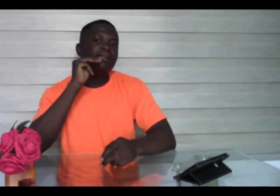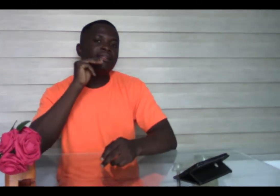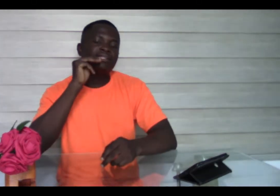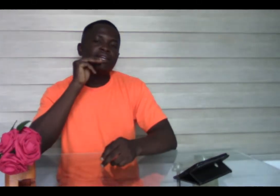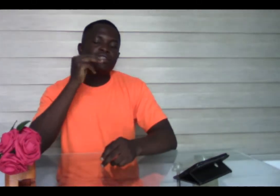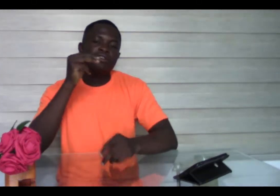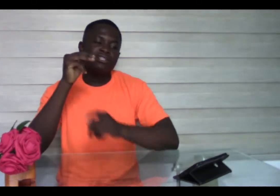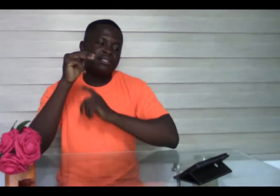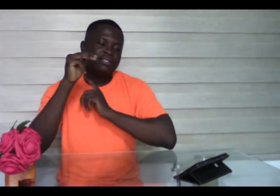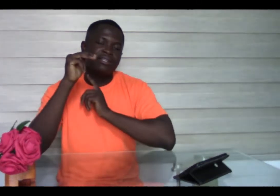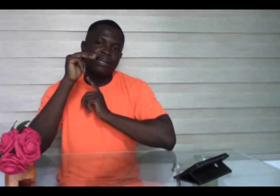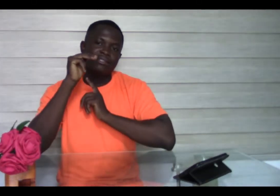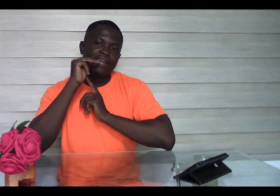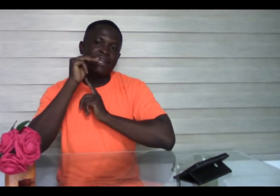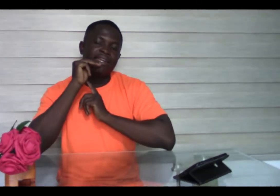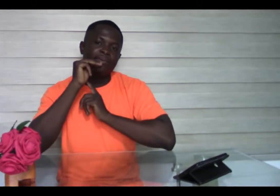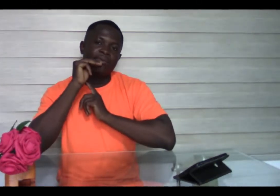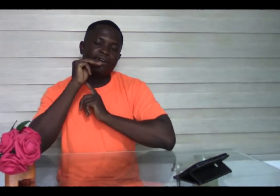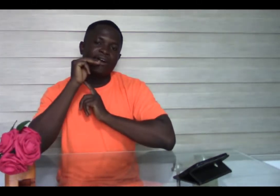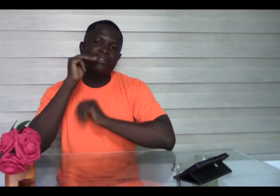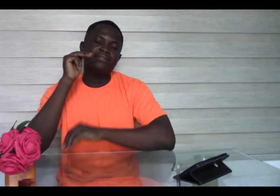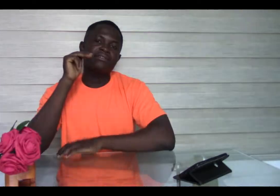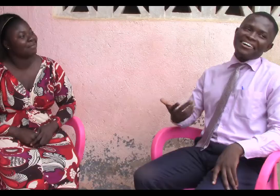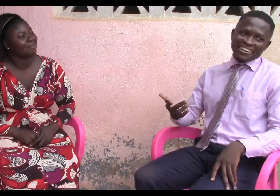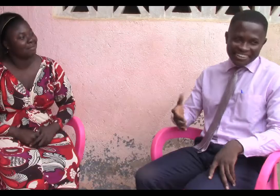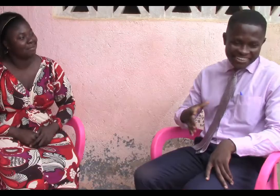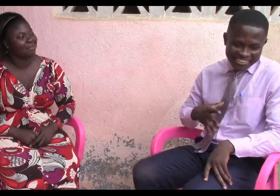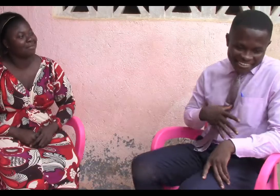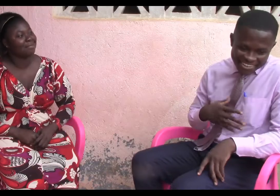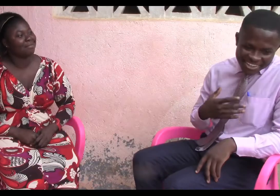this. So this is a sign name, alright?